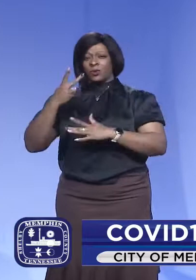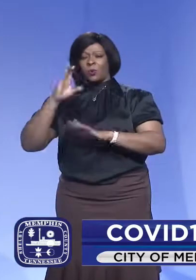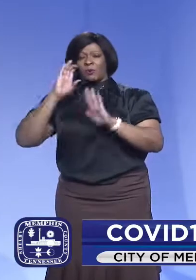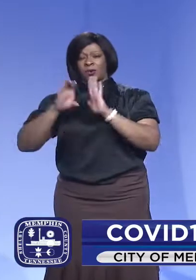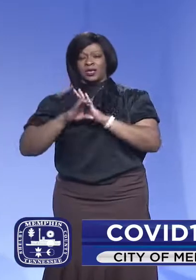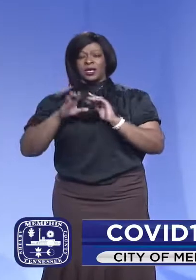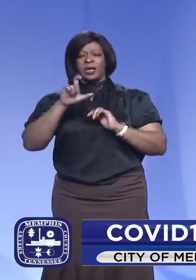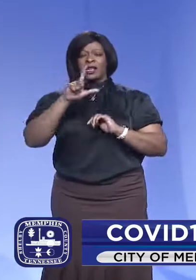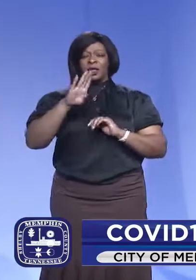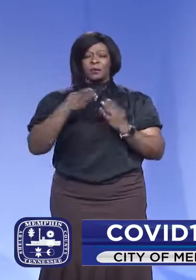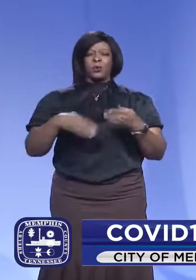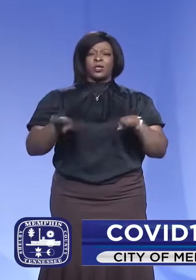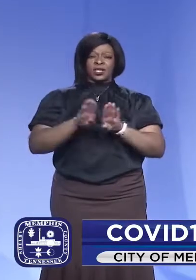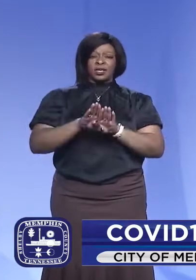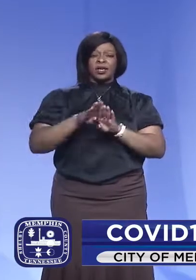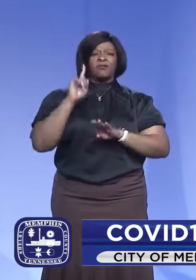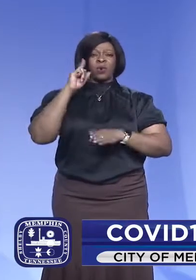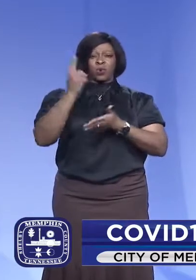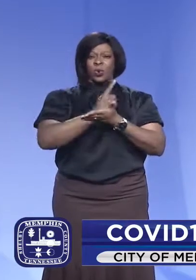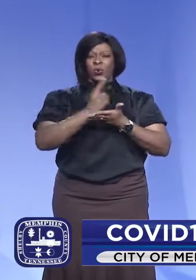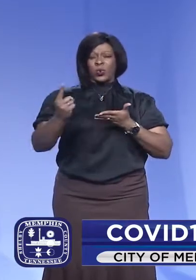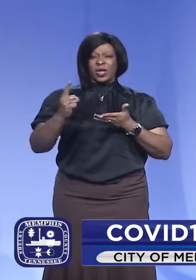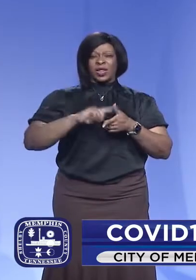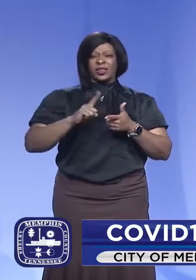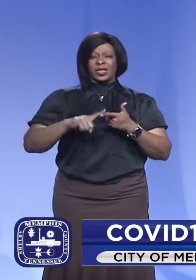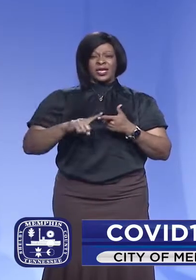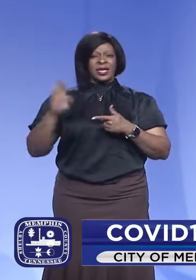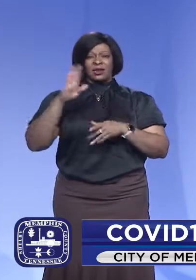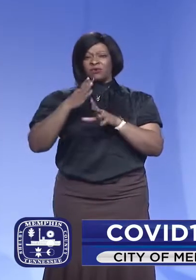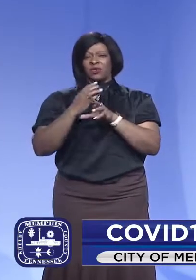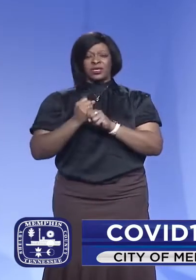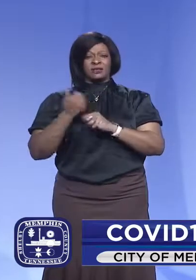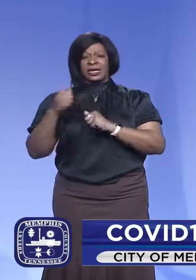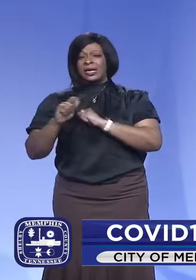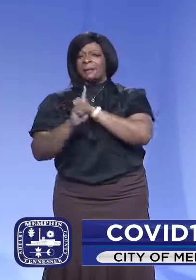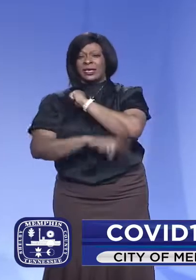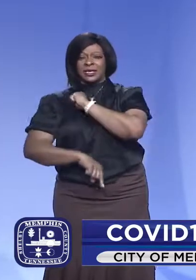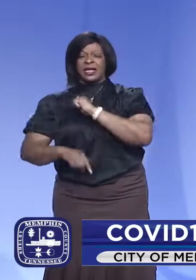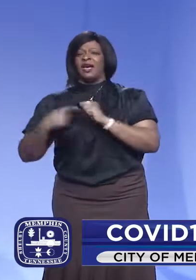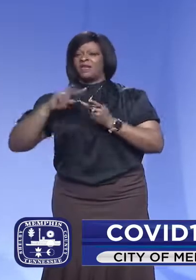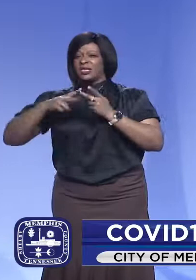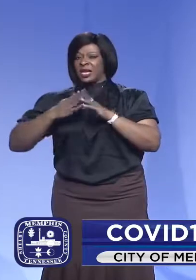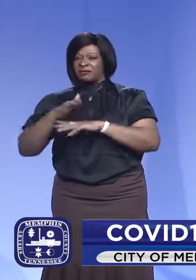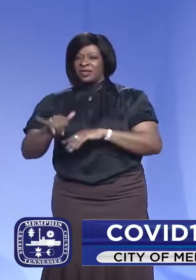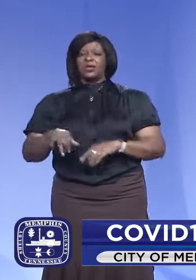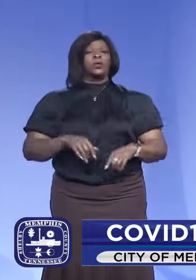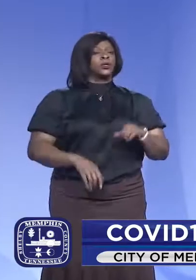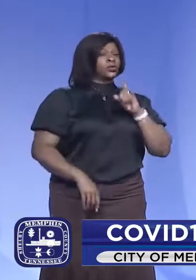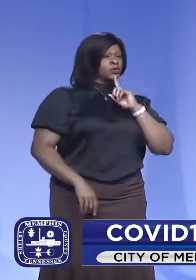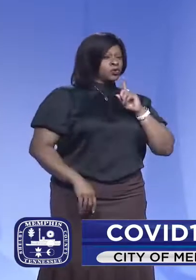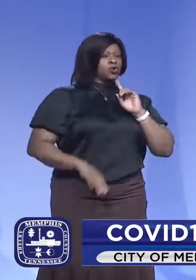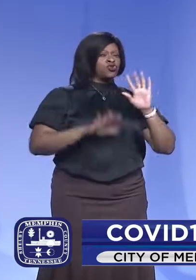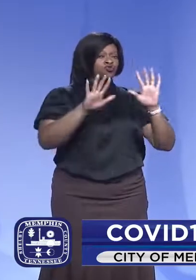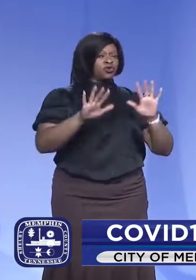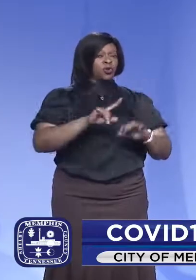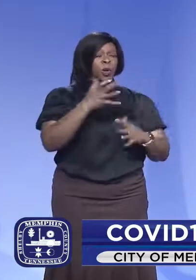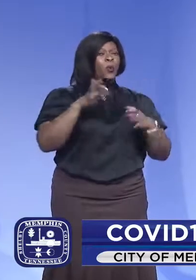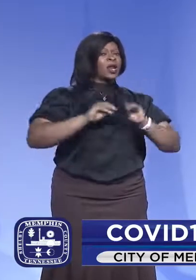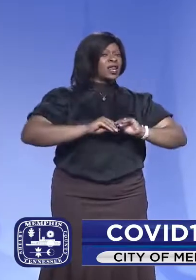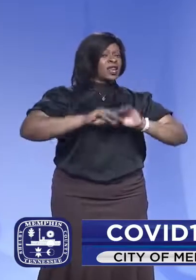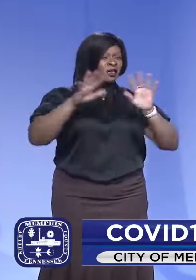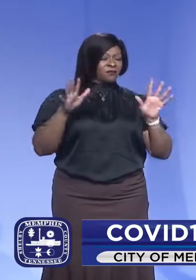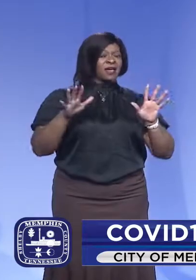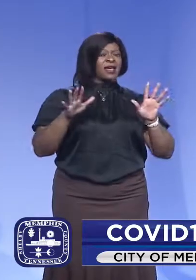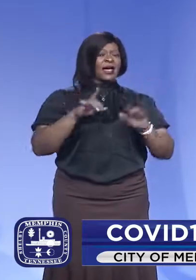also the club was shut down for about a week or so. Did they receive any other penalties? And then I have another follow-up question. Sure, so it's a great question. I just want to